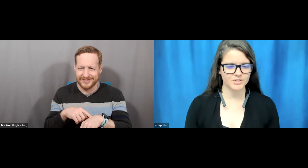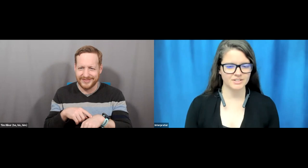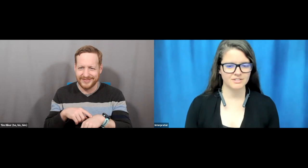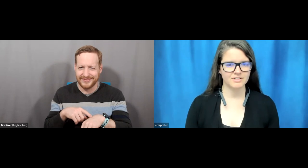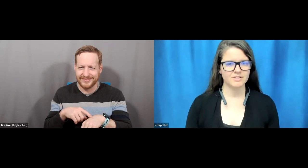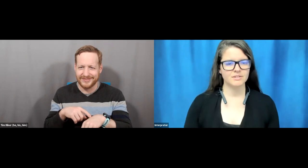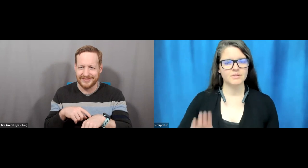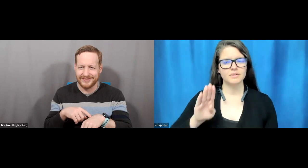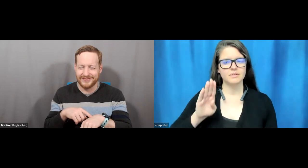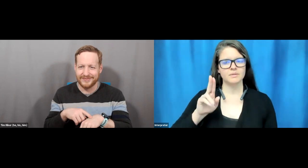screen.